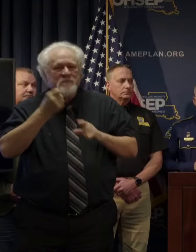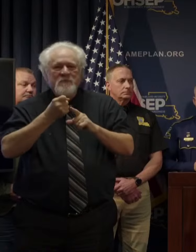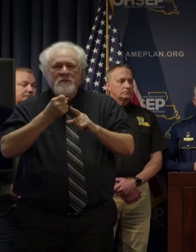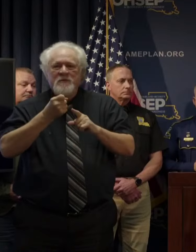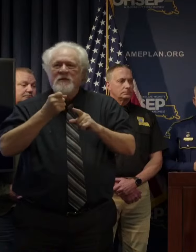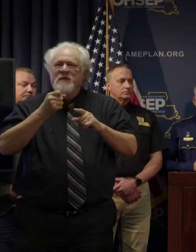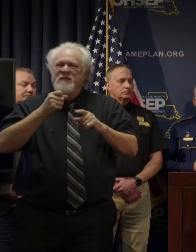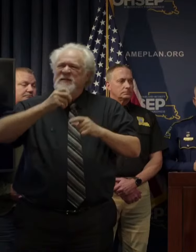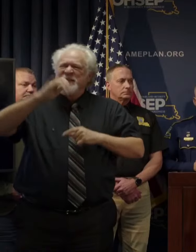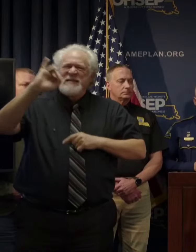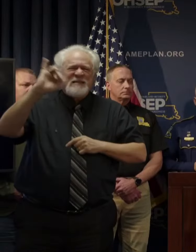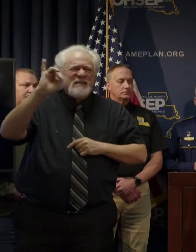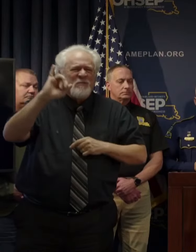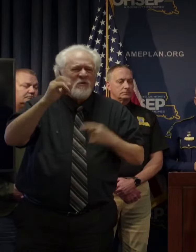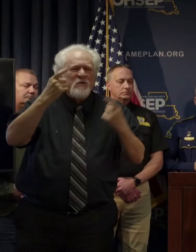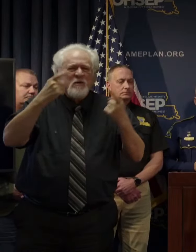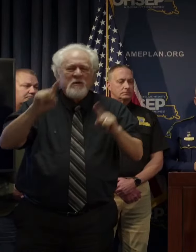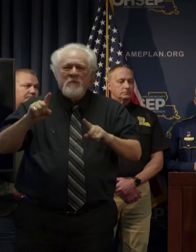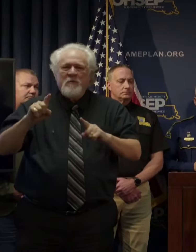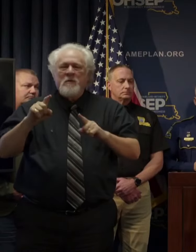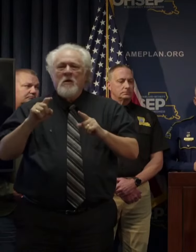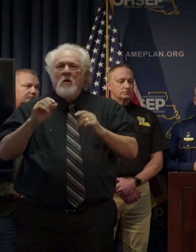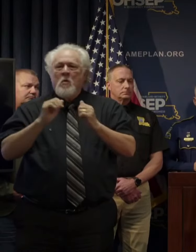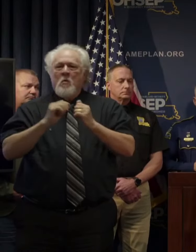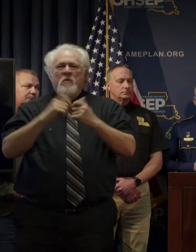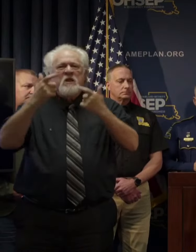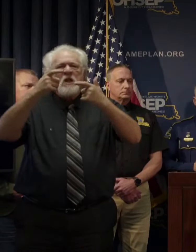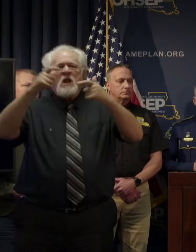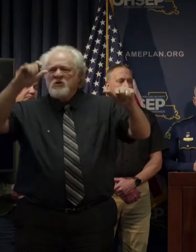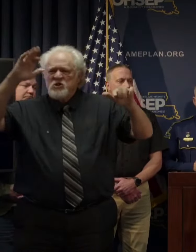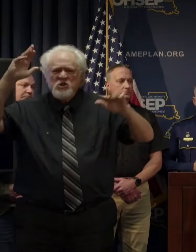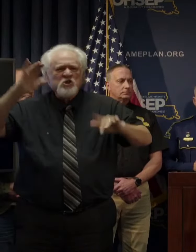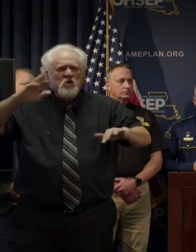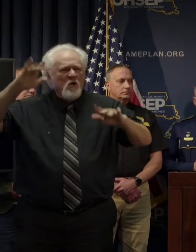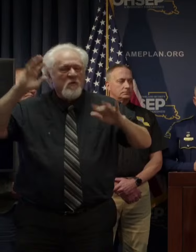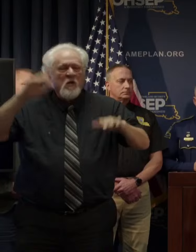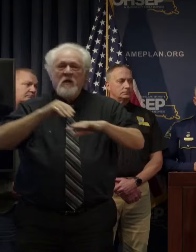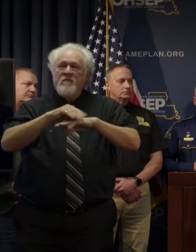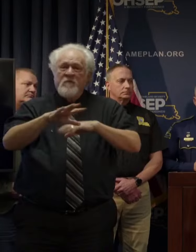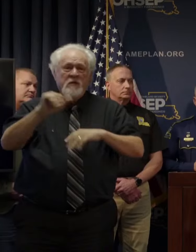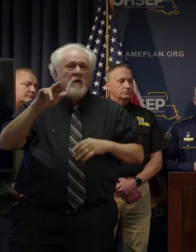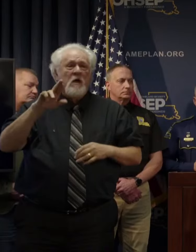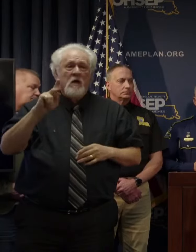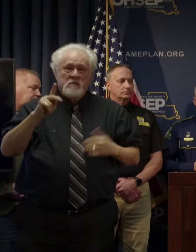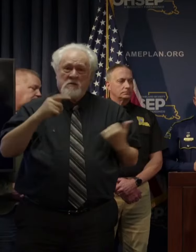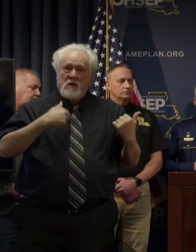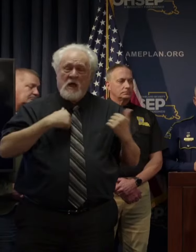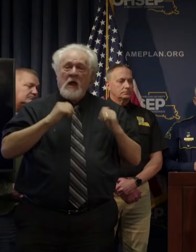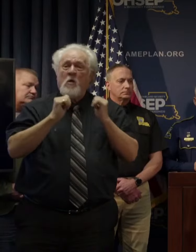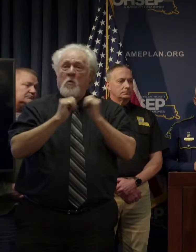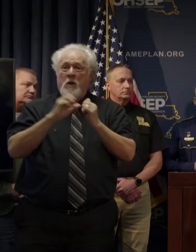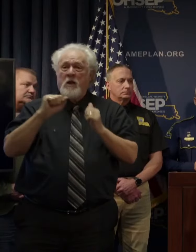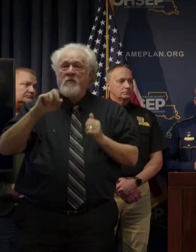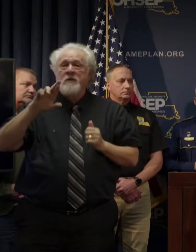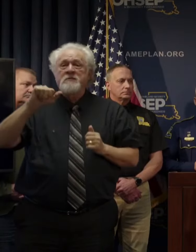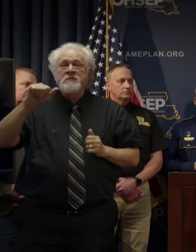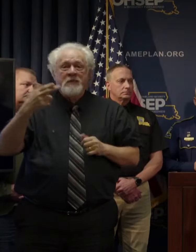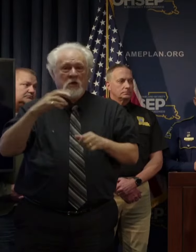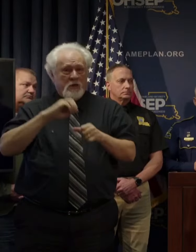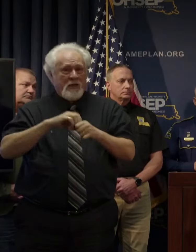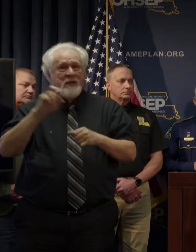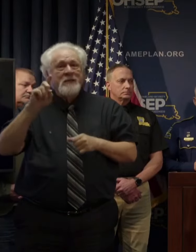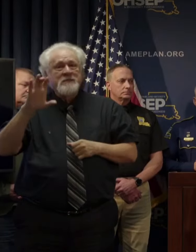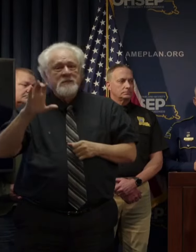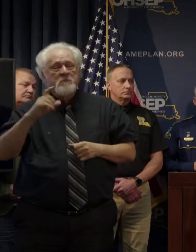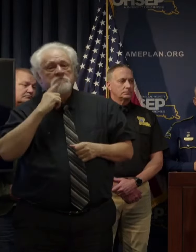somewhat similar weather event with large amounts of snowfall that affected Arkansas. I was with Sarah in D.C., and she was more